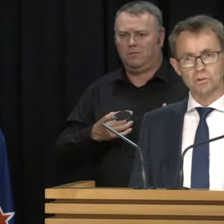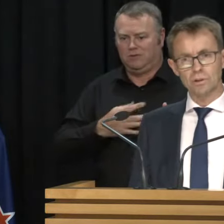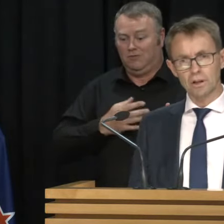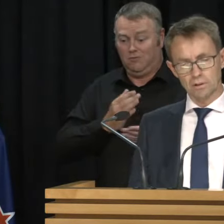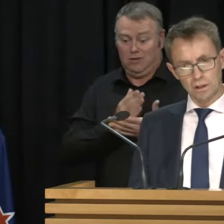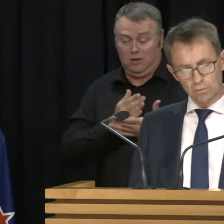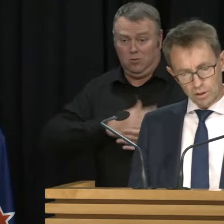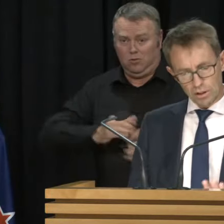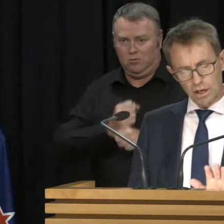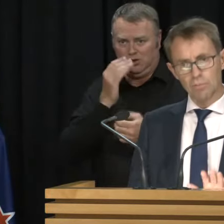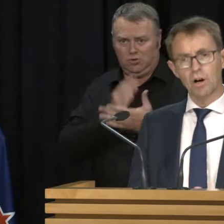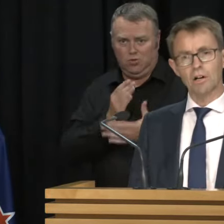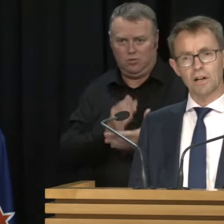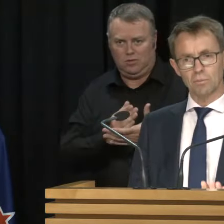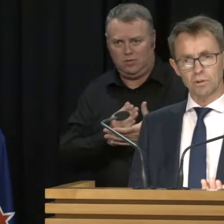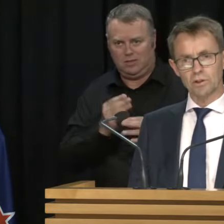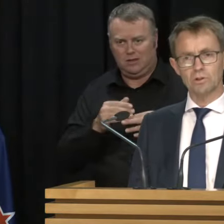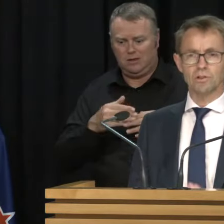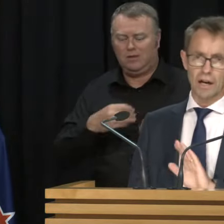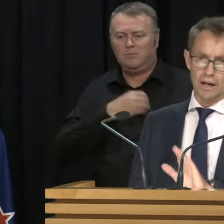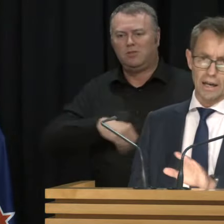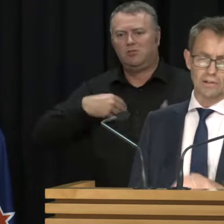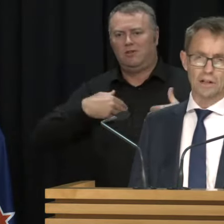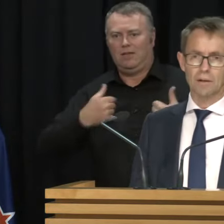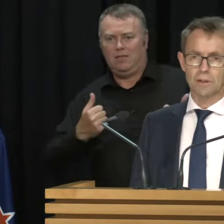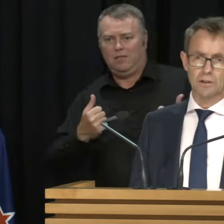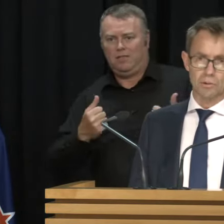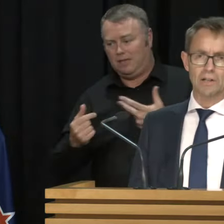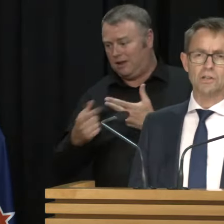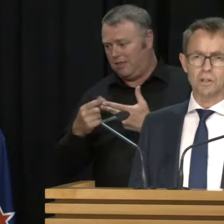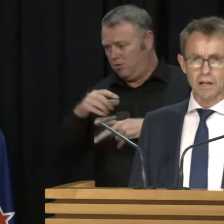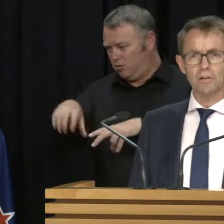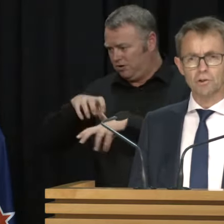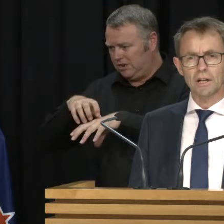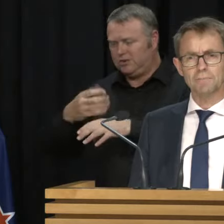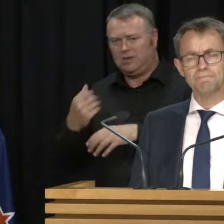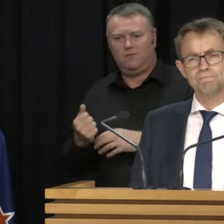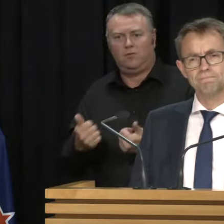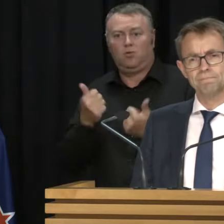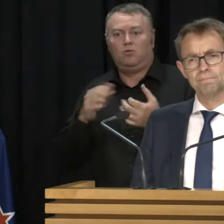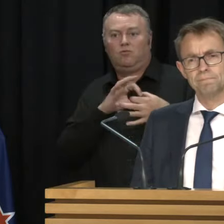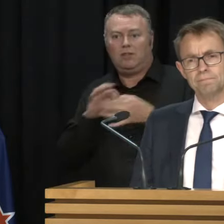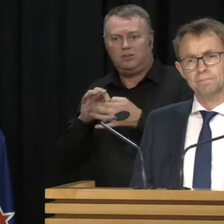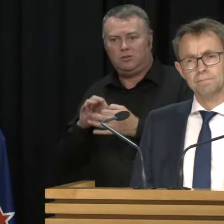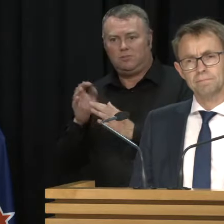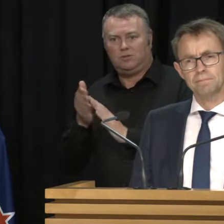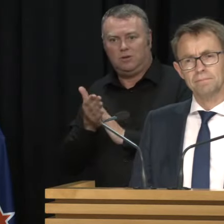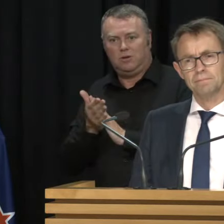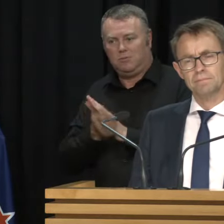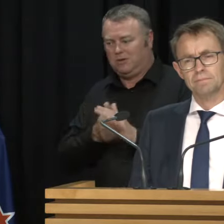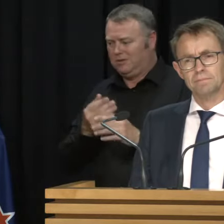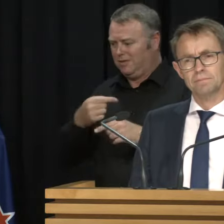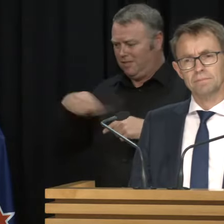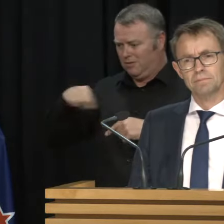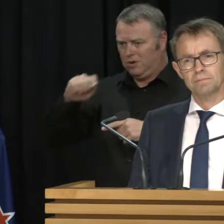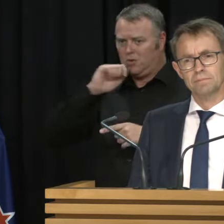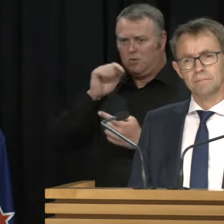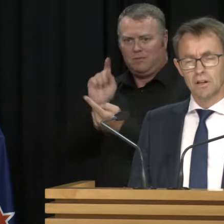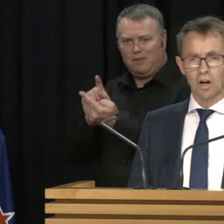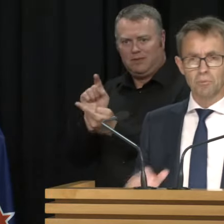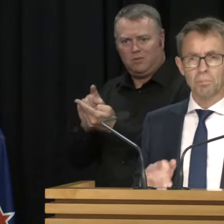of making sure that we iron out what the issues are and get the relationship back on track. So you're going in chief to chief with